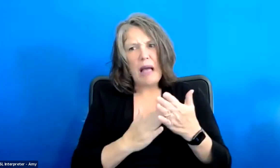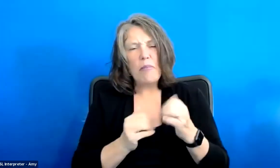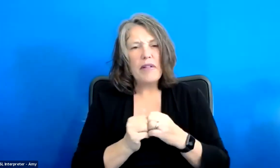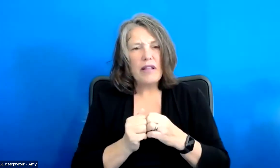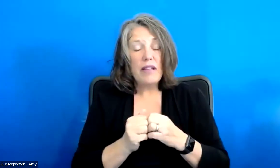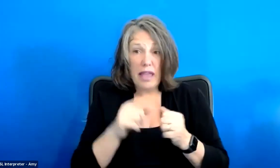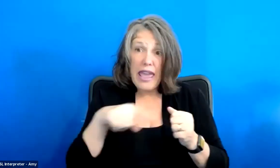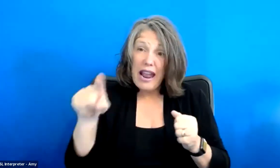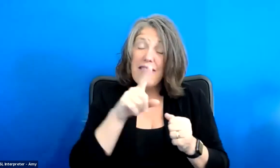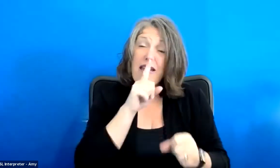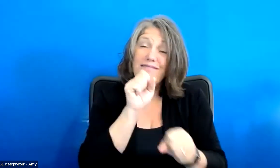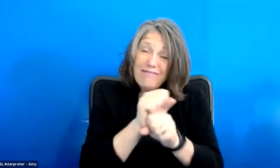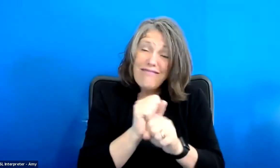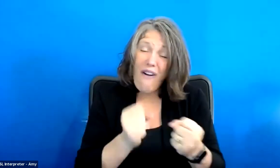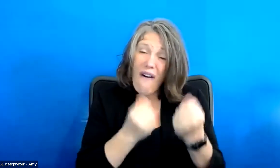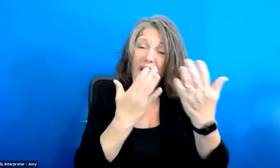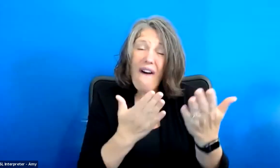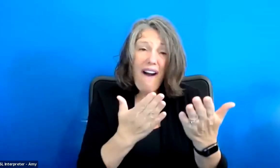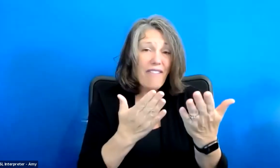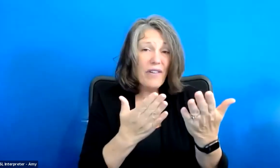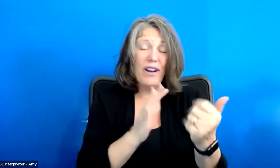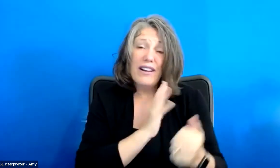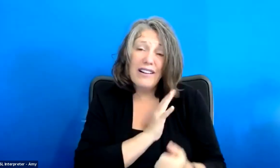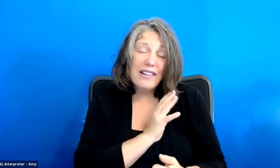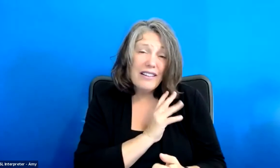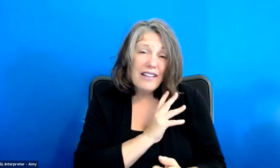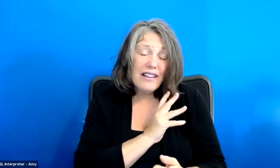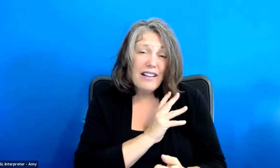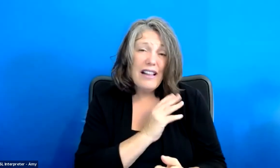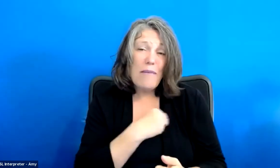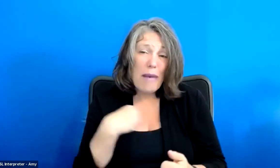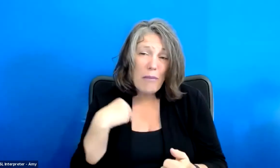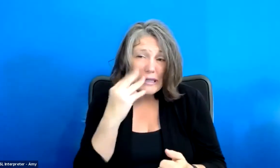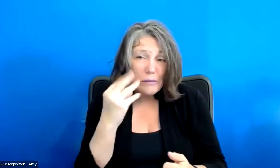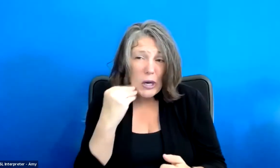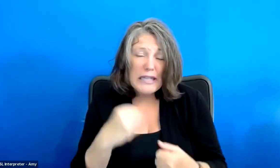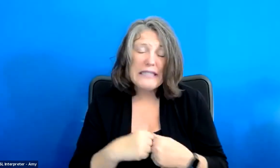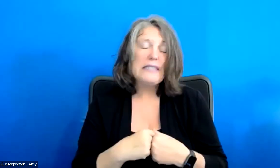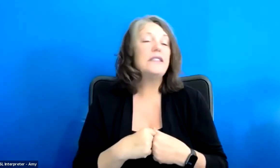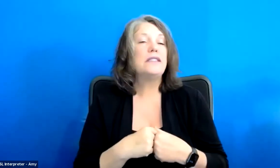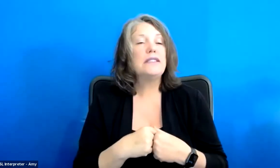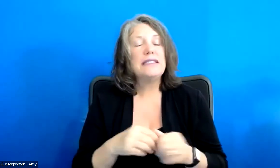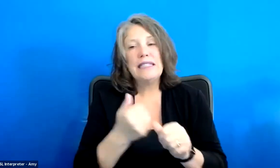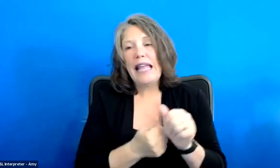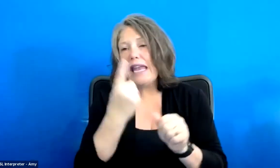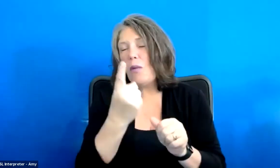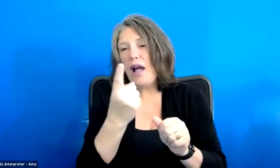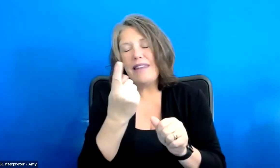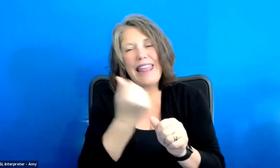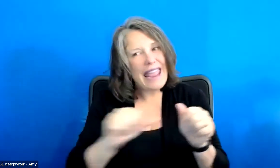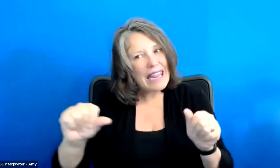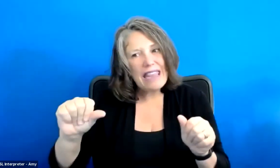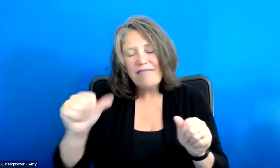they do truly offer unparalleled member experience. Anybody and everybody